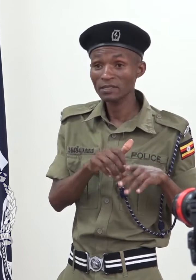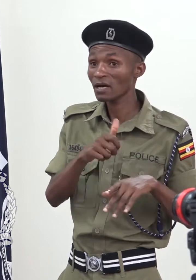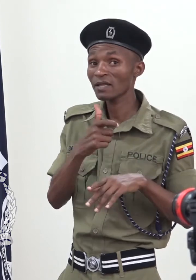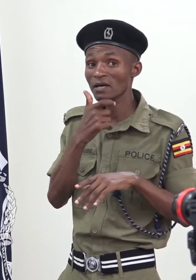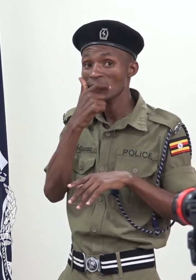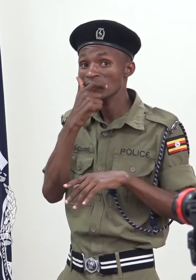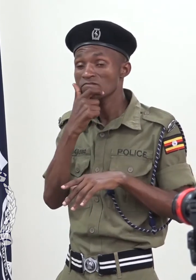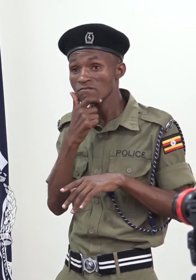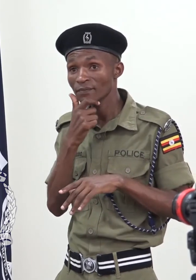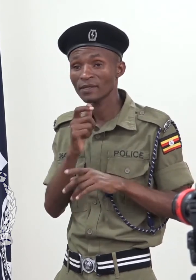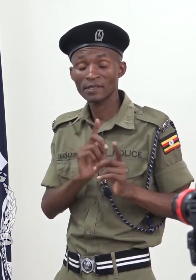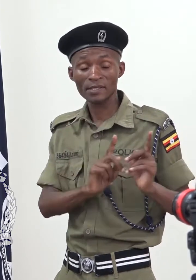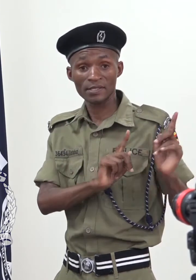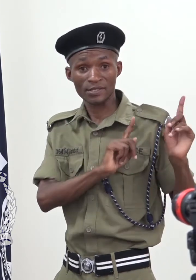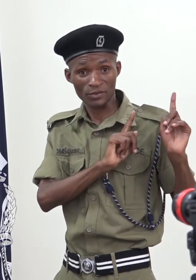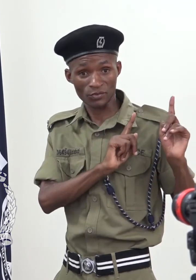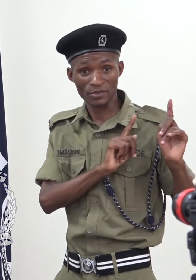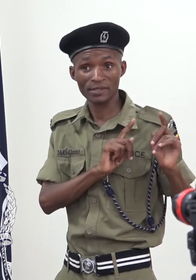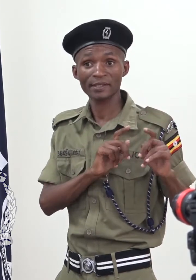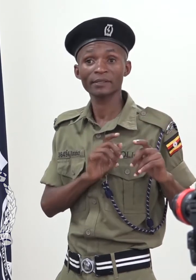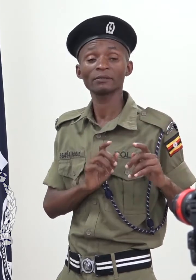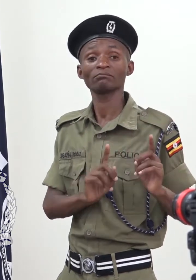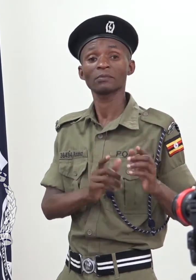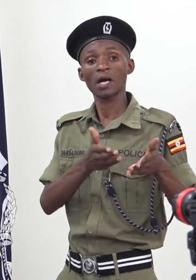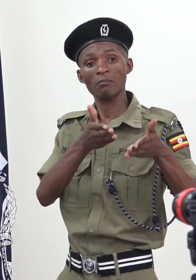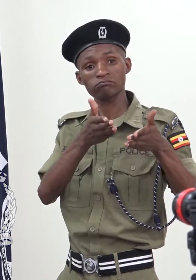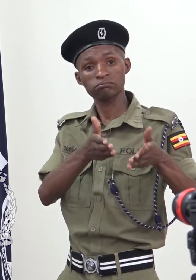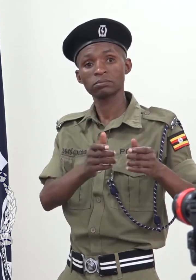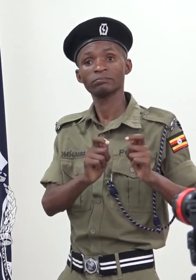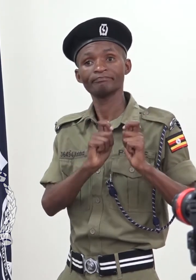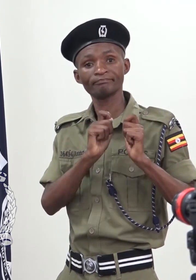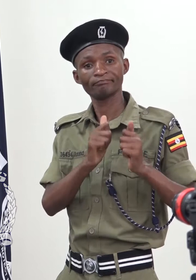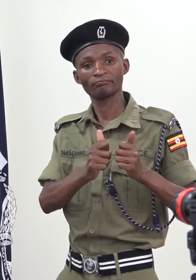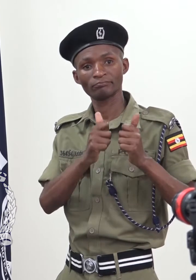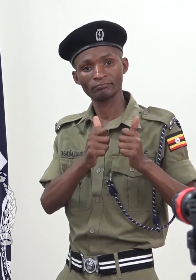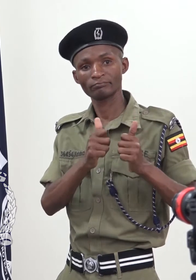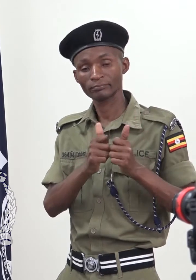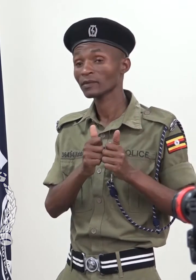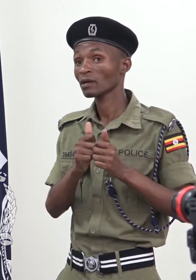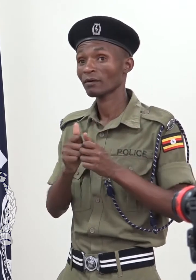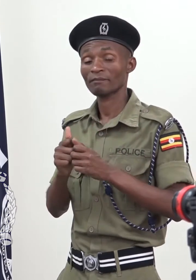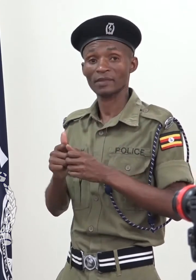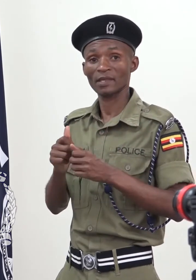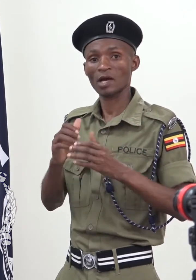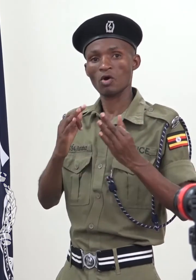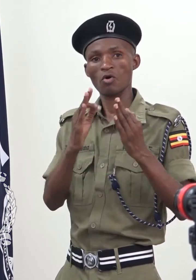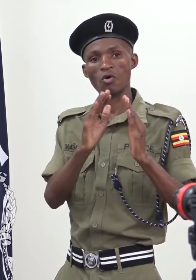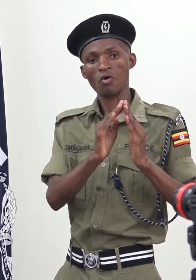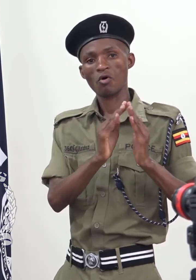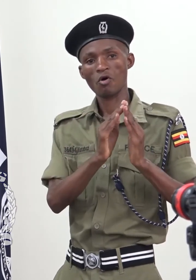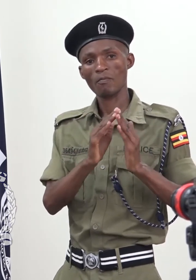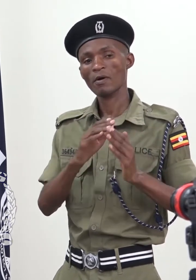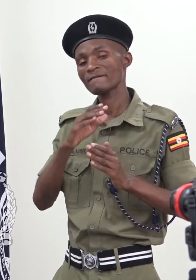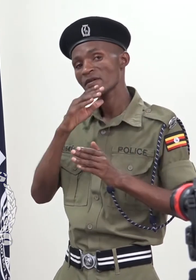security has been beefed at the home of the Right Honorable Jacob in Muyenga,